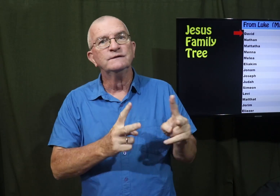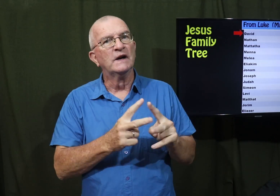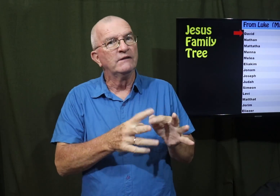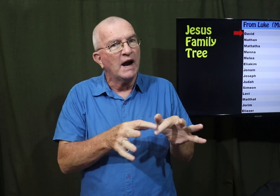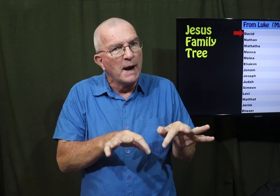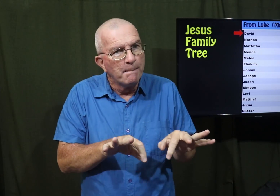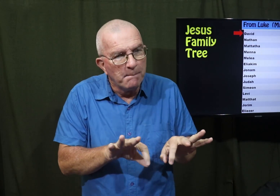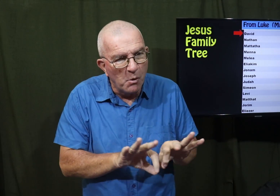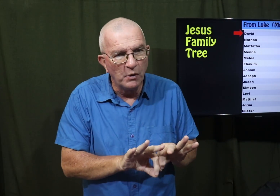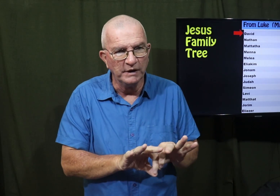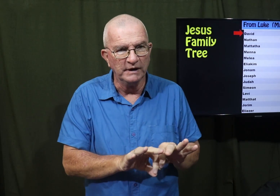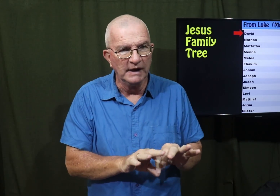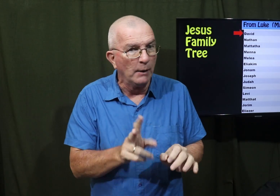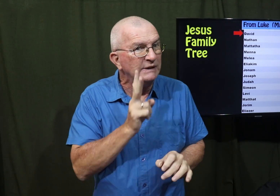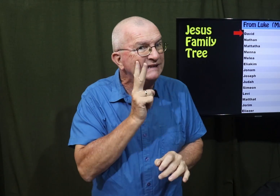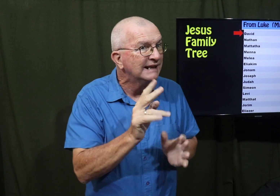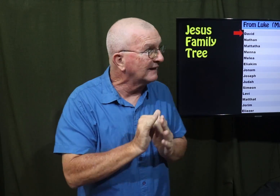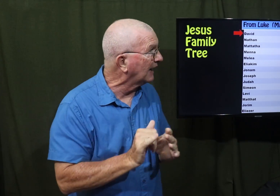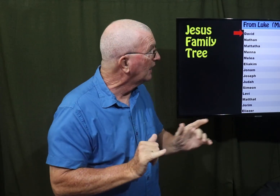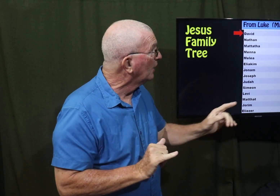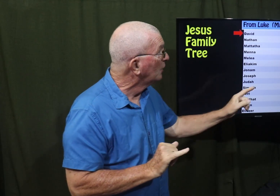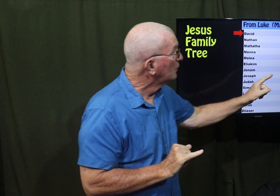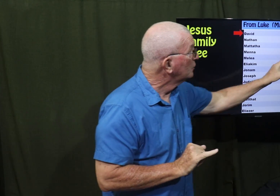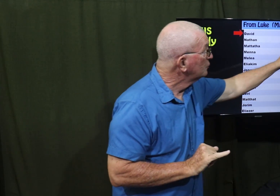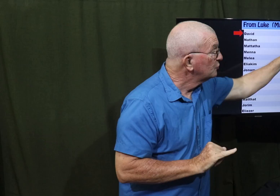So this family David was very important.